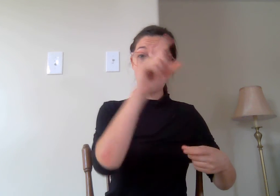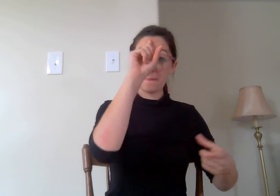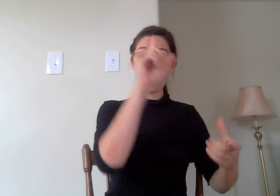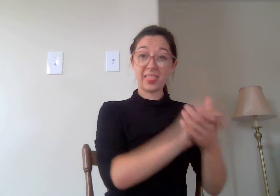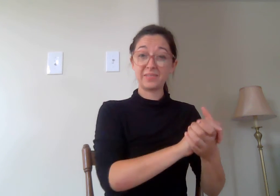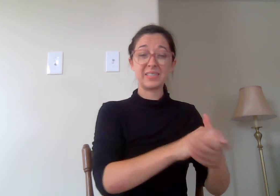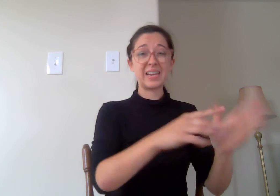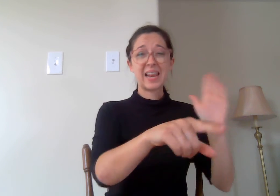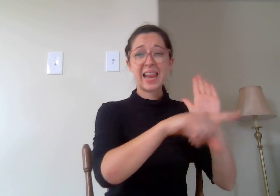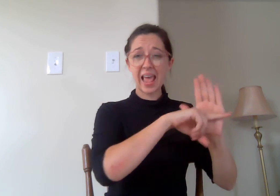thought,